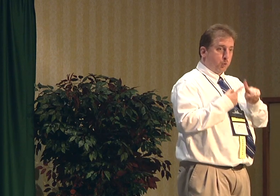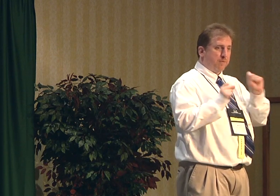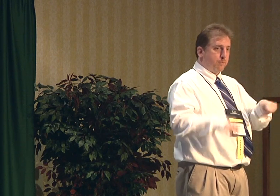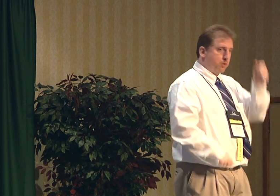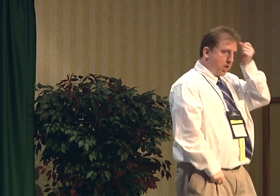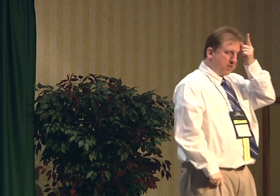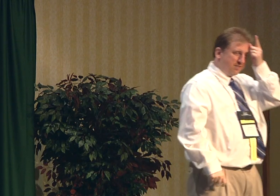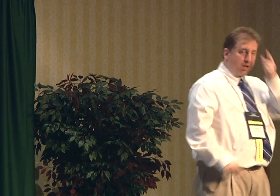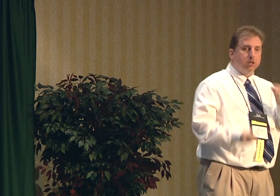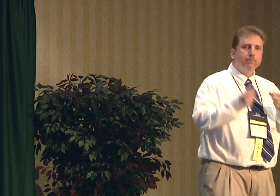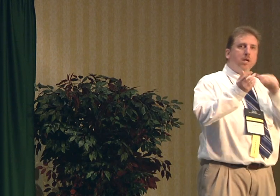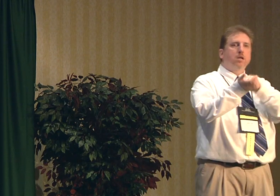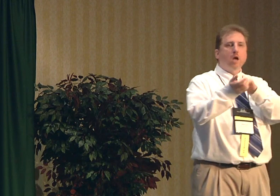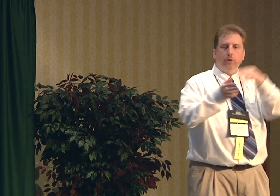people to be able to